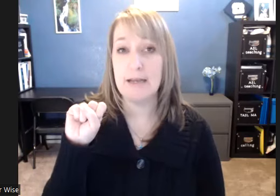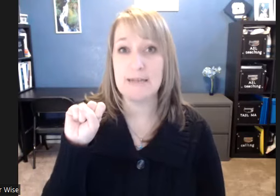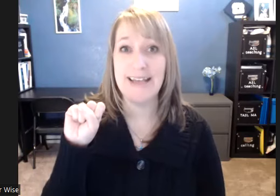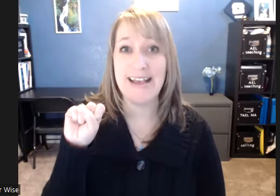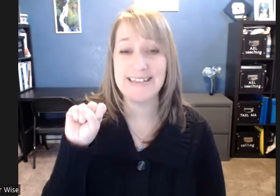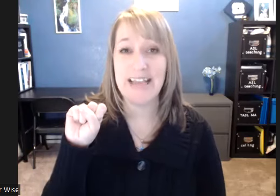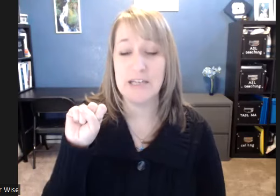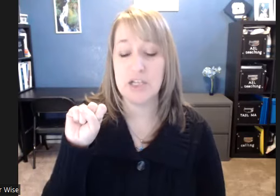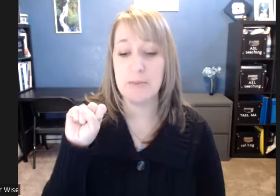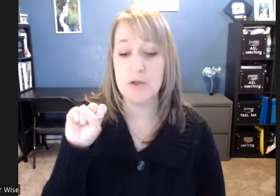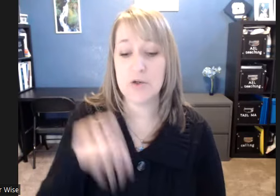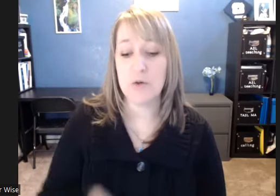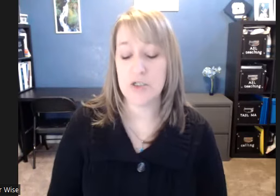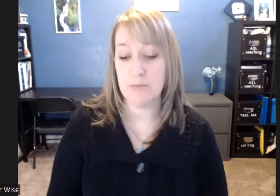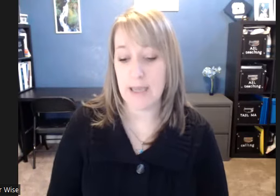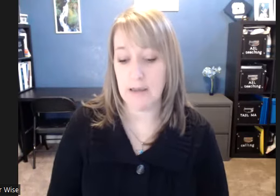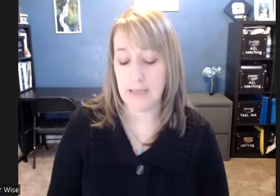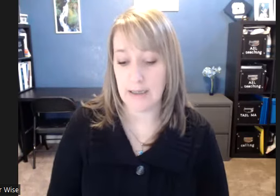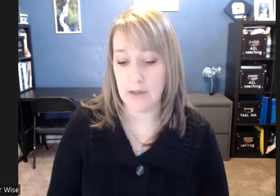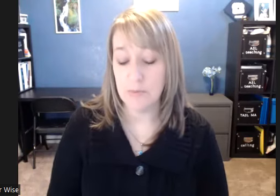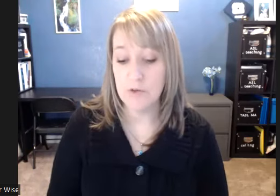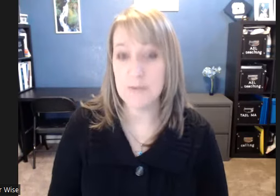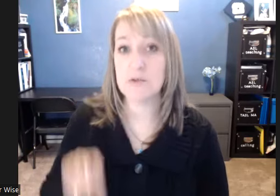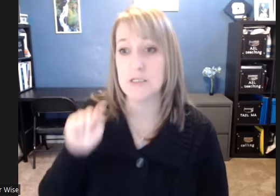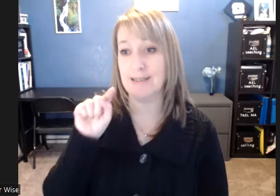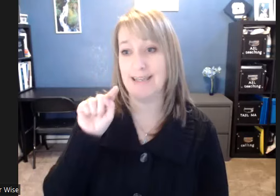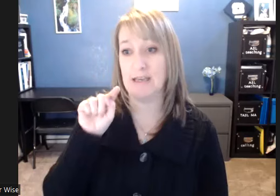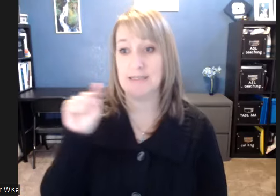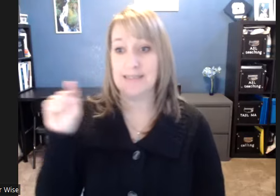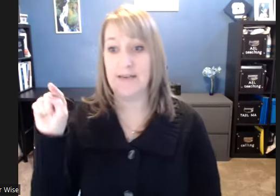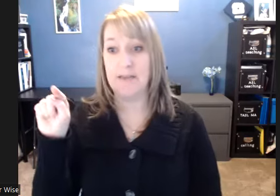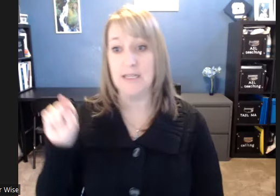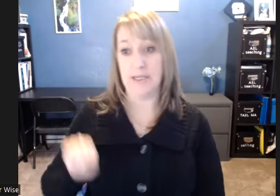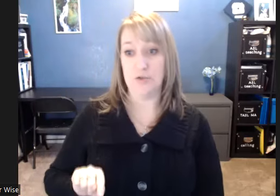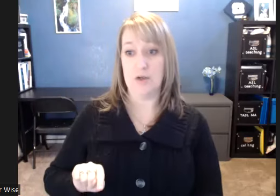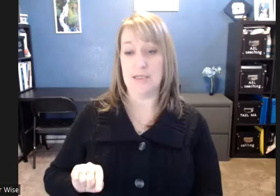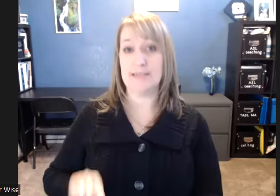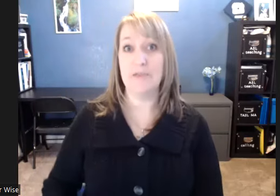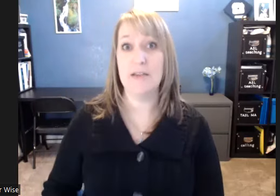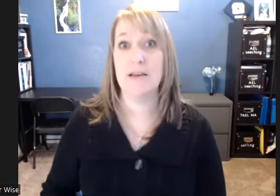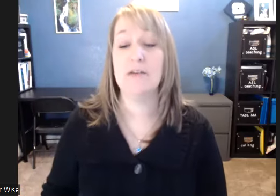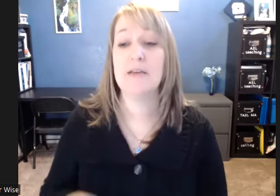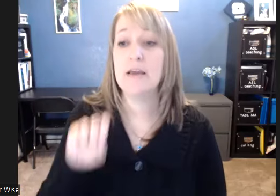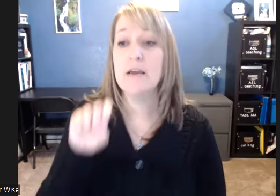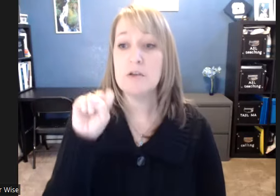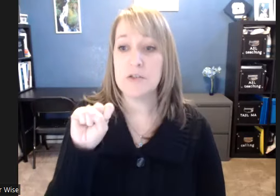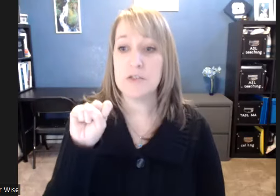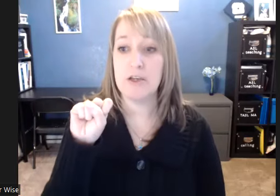has an S hand shape, and you're going to make your movement is going to be like a 7, like you're drawing a 7 in the air, okay? So you take